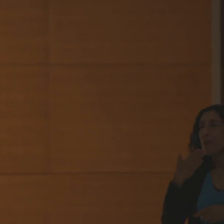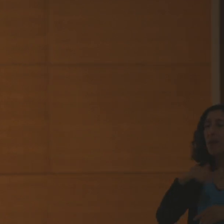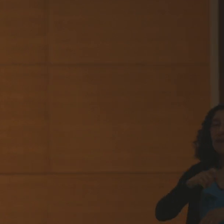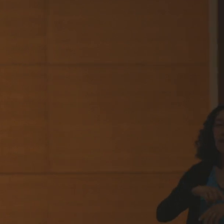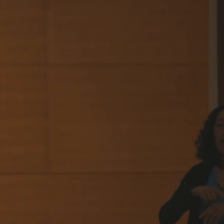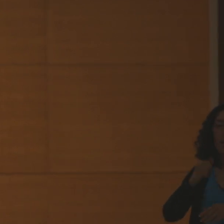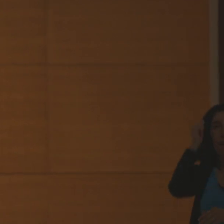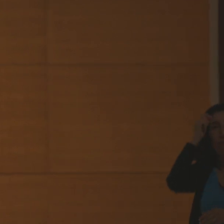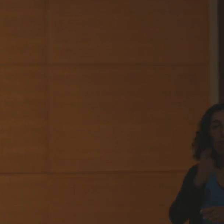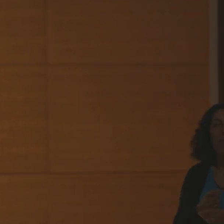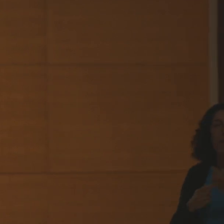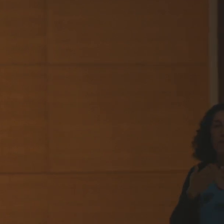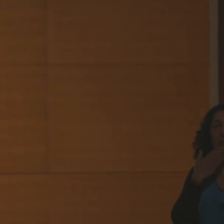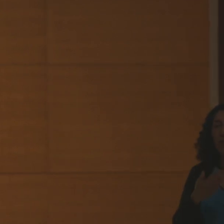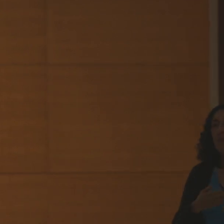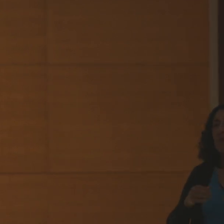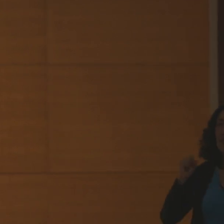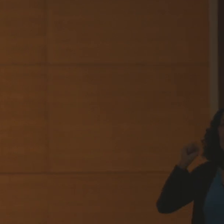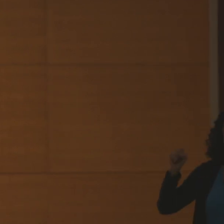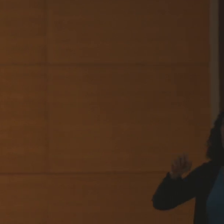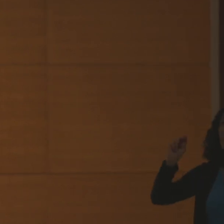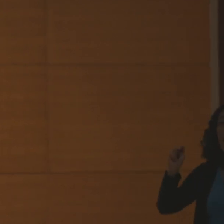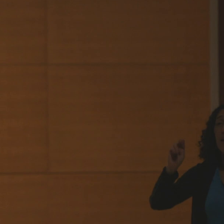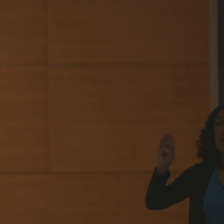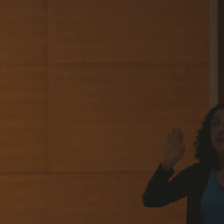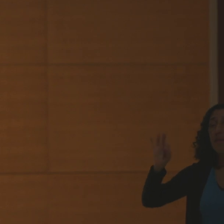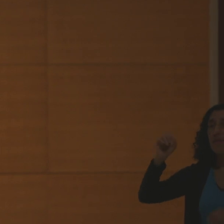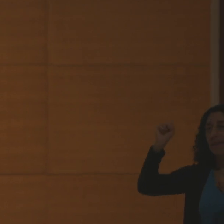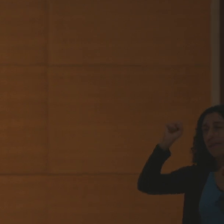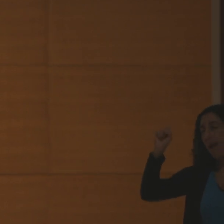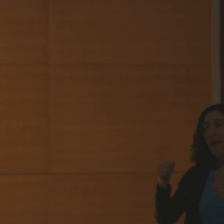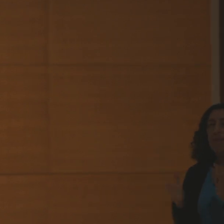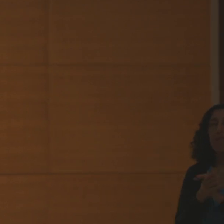brother. Let's give it up for the National Book Foundation one time.